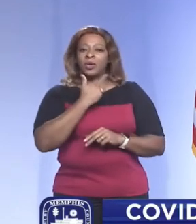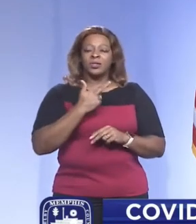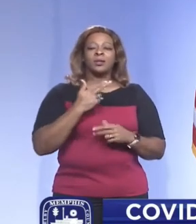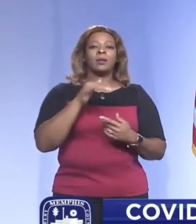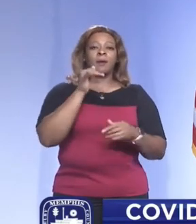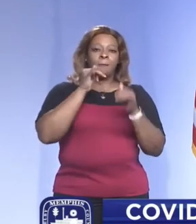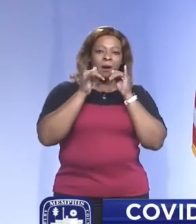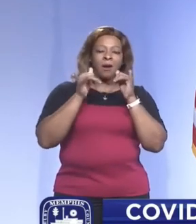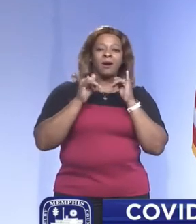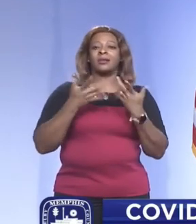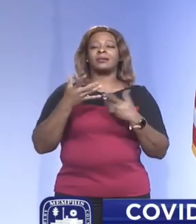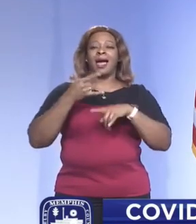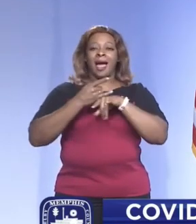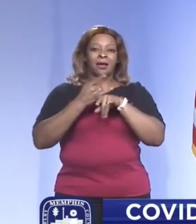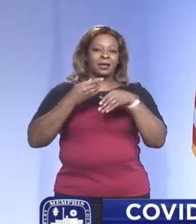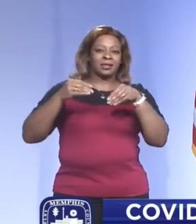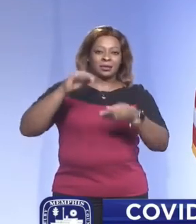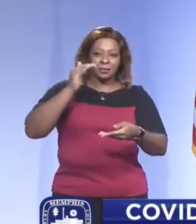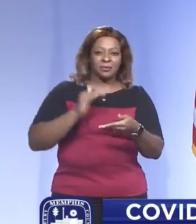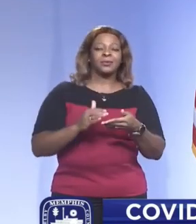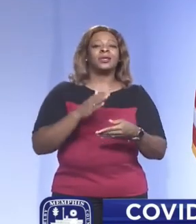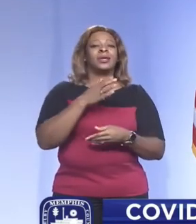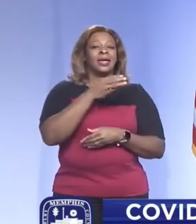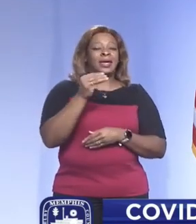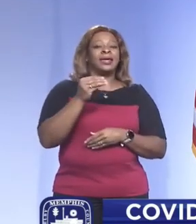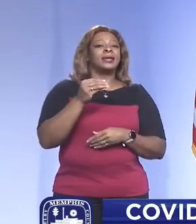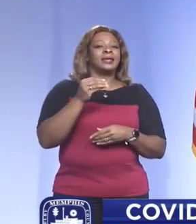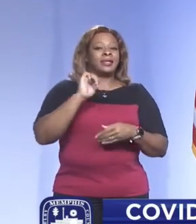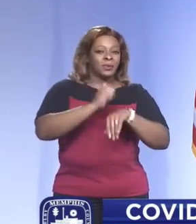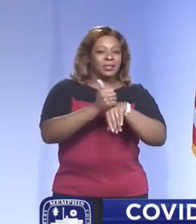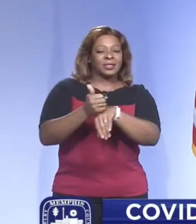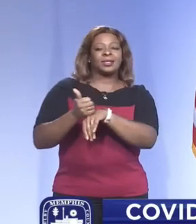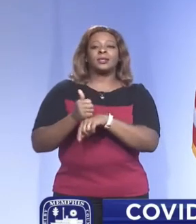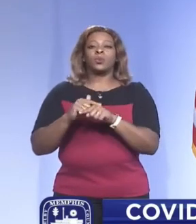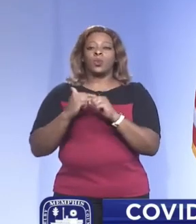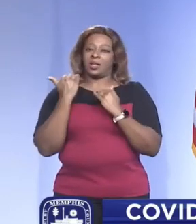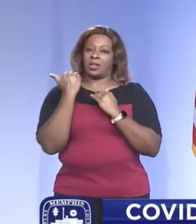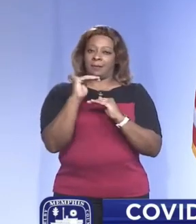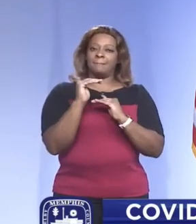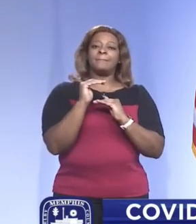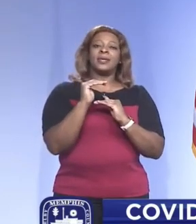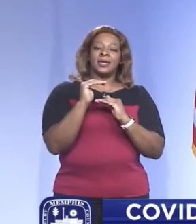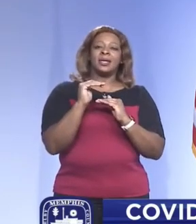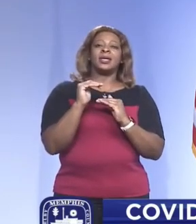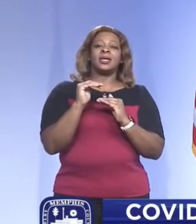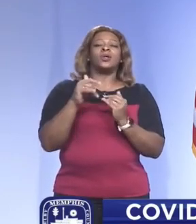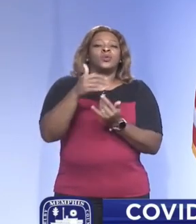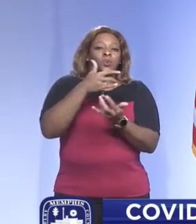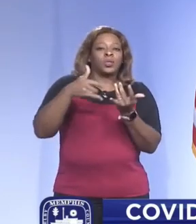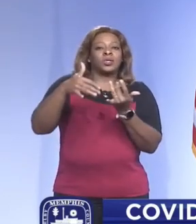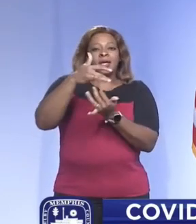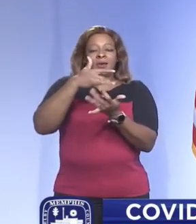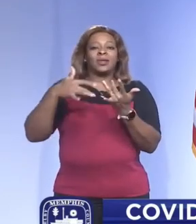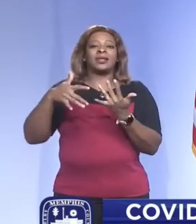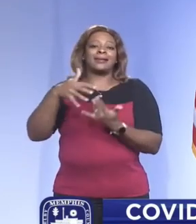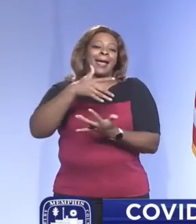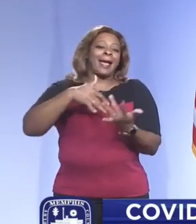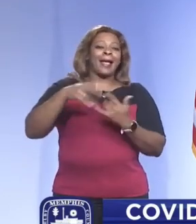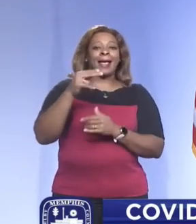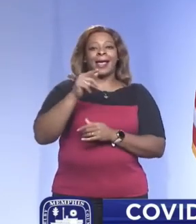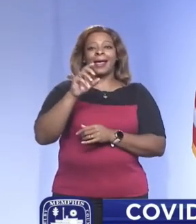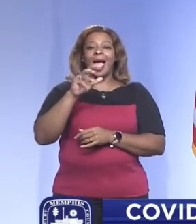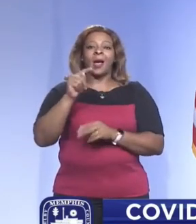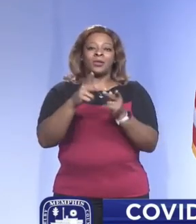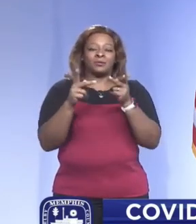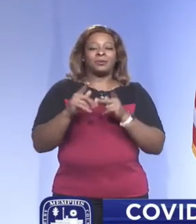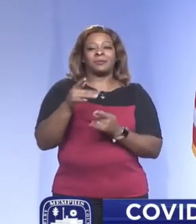bars, alcohol sales, and other restrictions that were put in place to limit the social interaction and just hanging out spots and